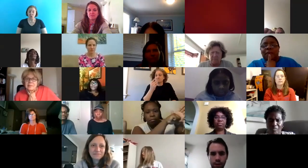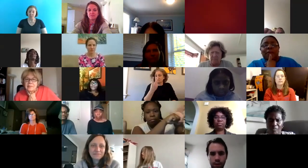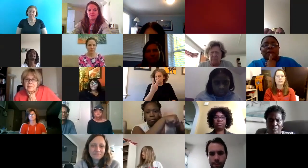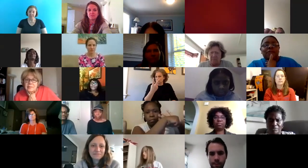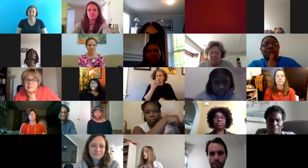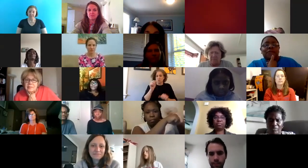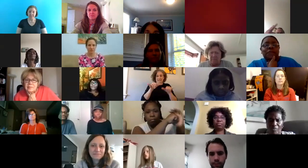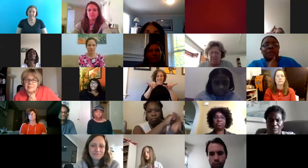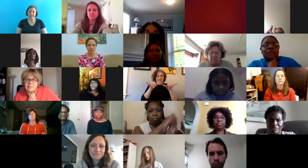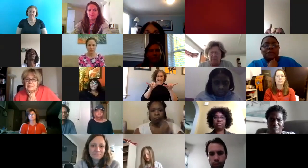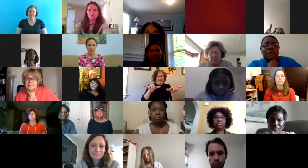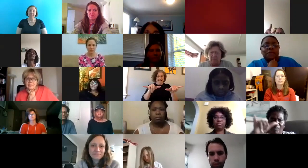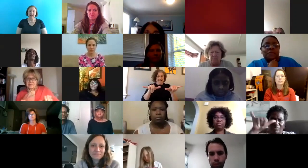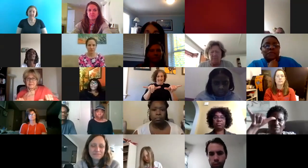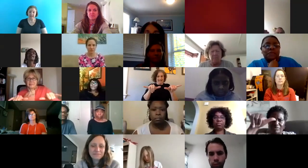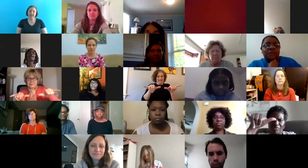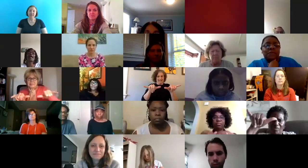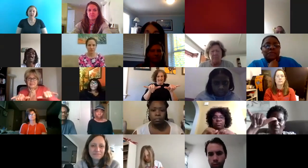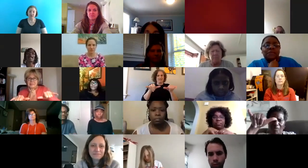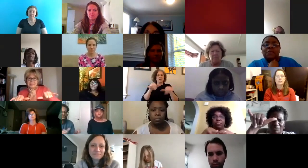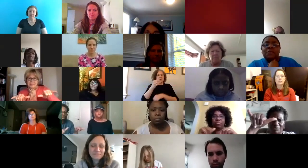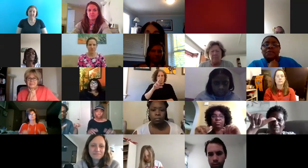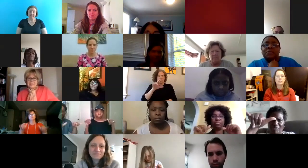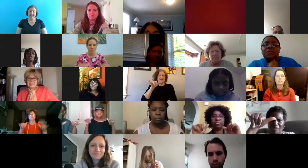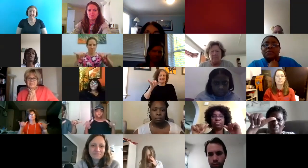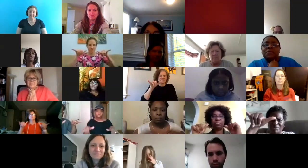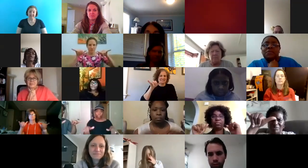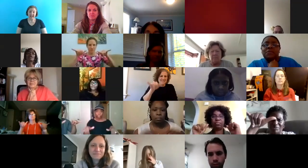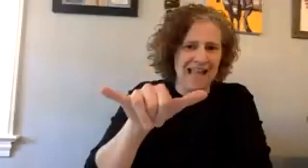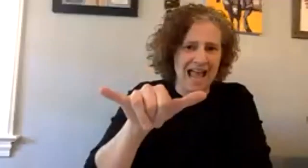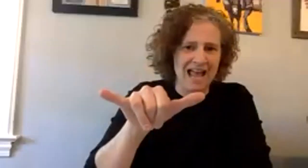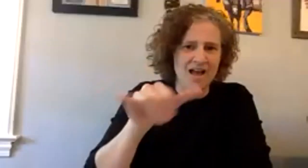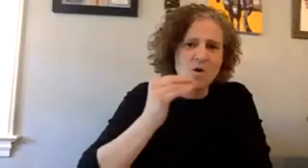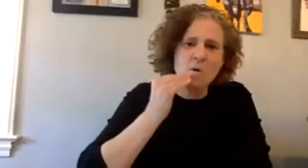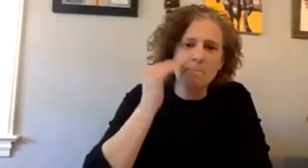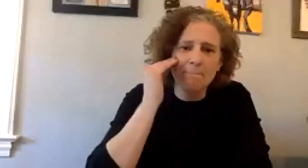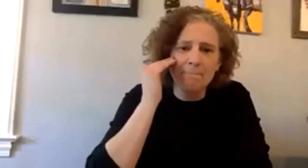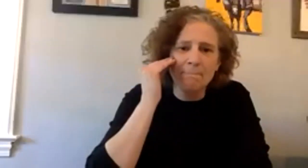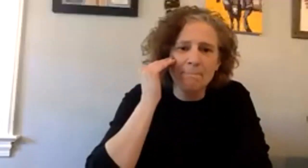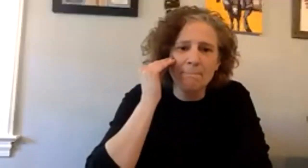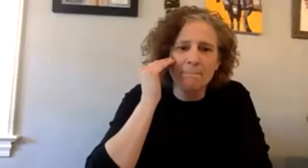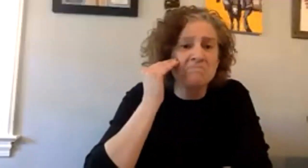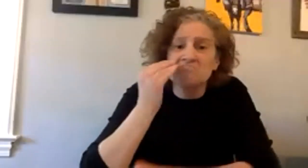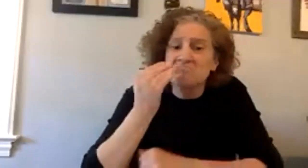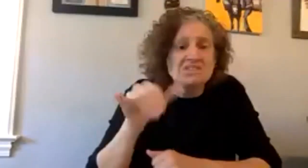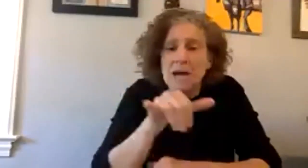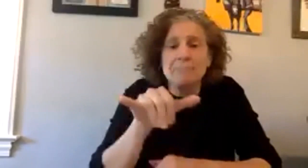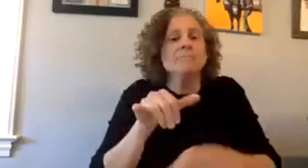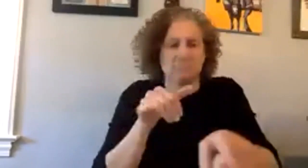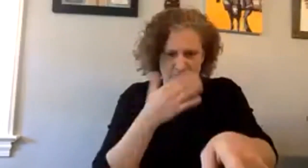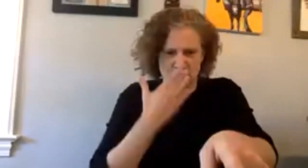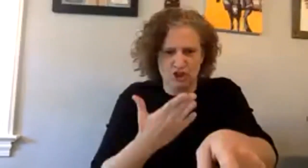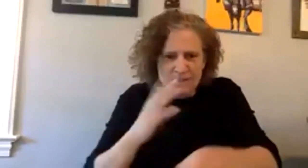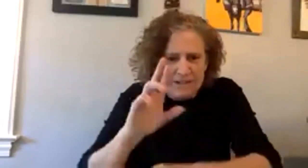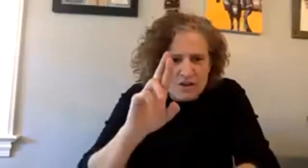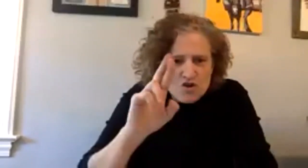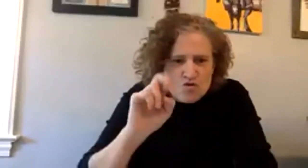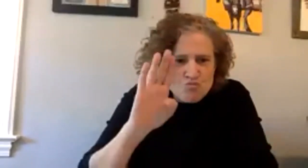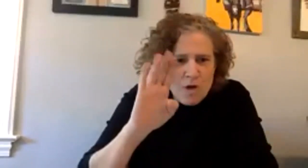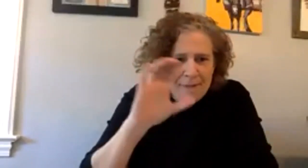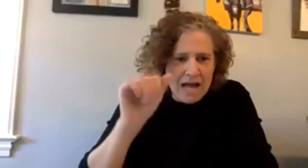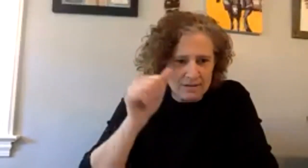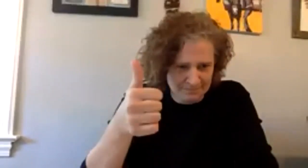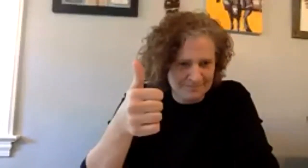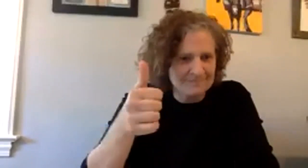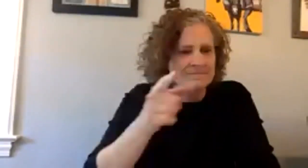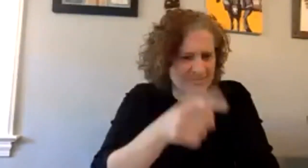home. There are two things. We can say stay like this. Hi, I'm sorry. This is Carla. Okay, now